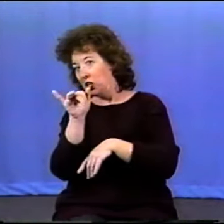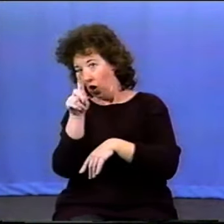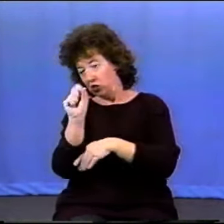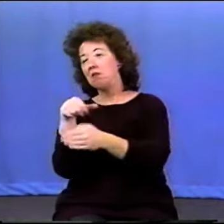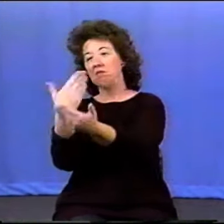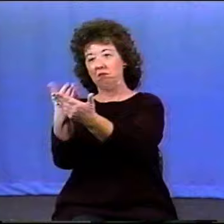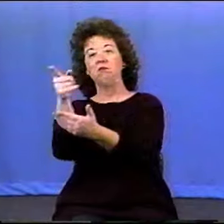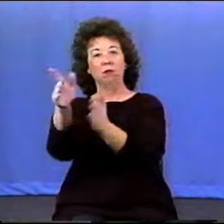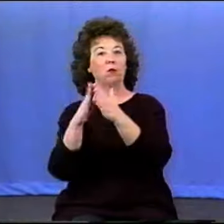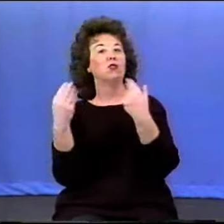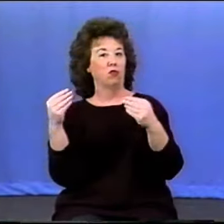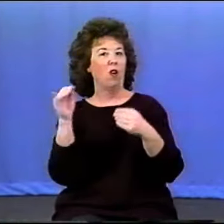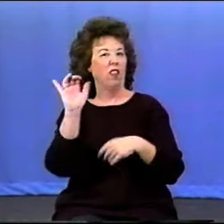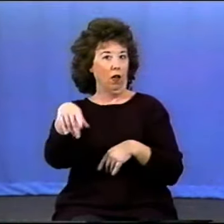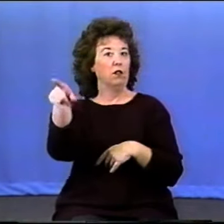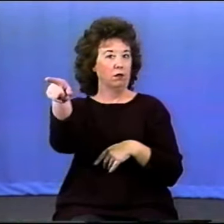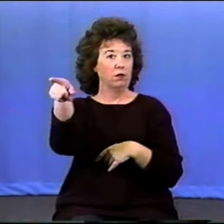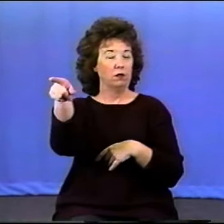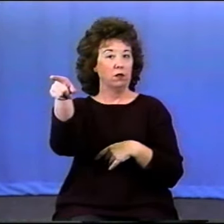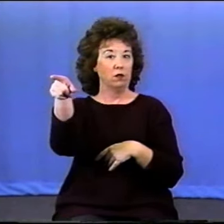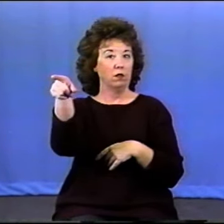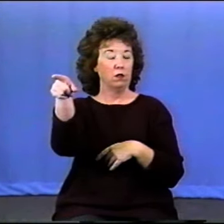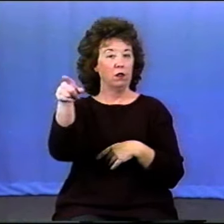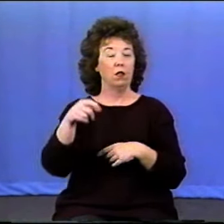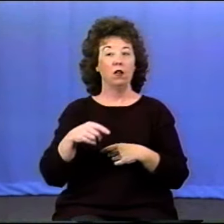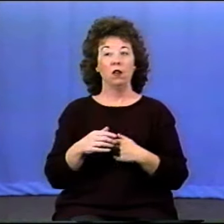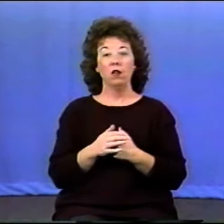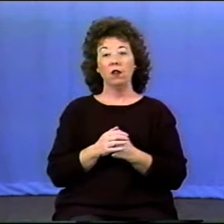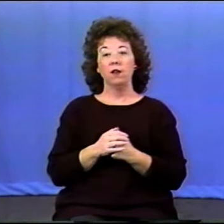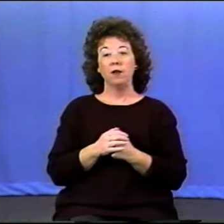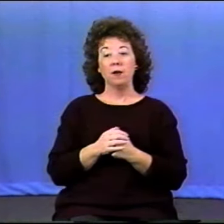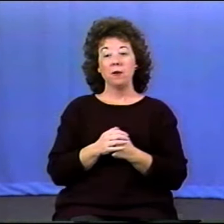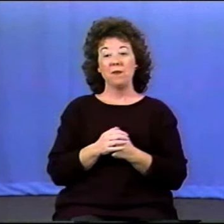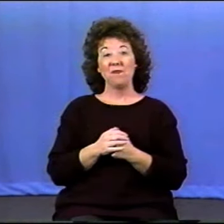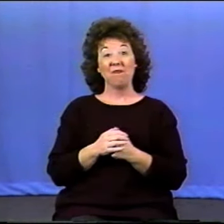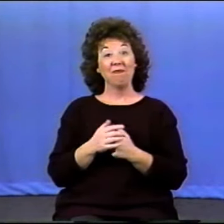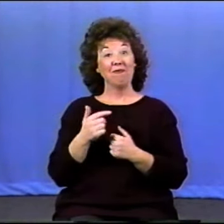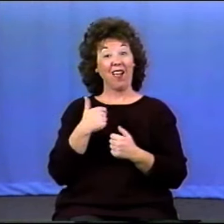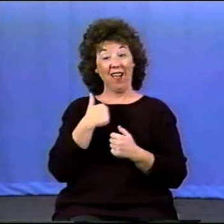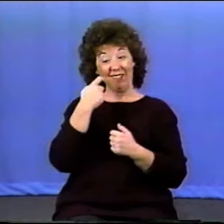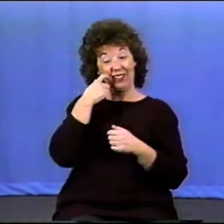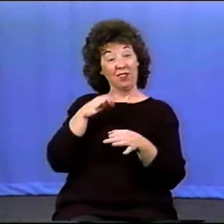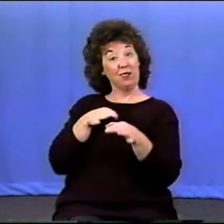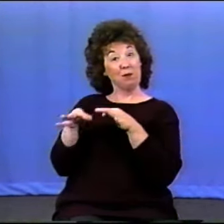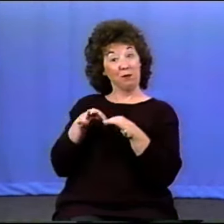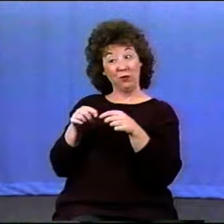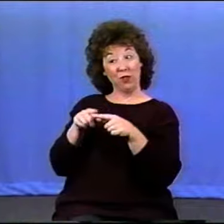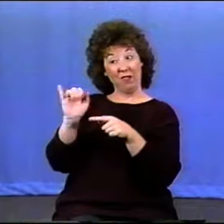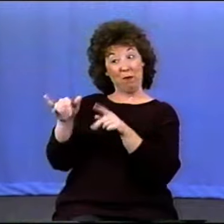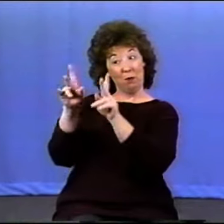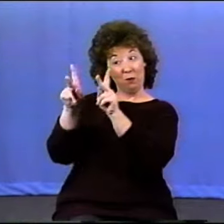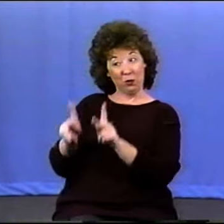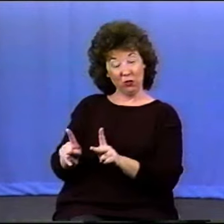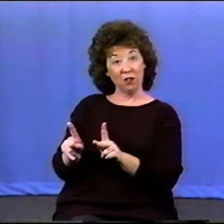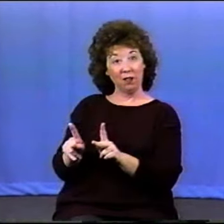it. Now, when I'm giving its location, I'm giving them a sequence of